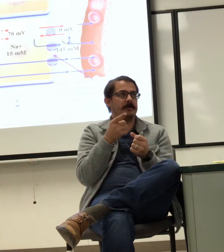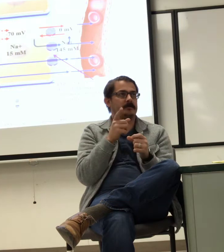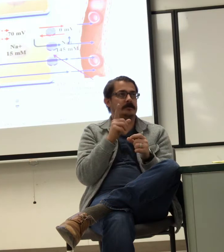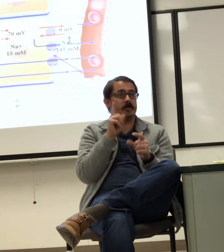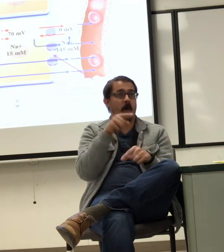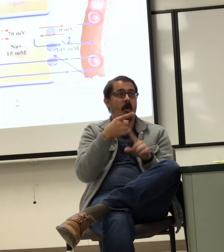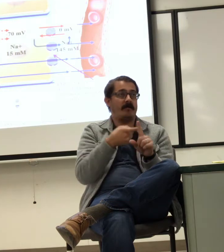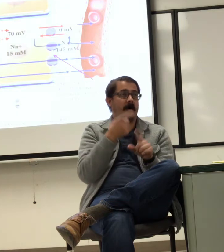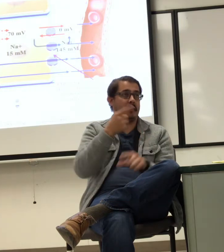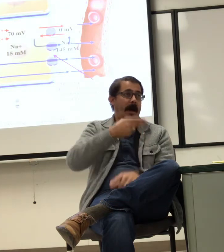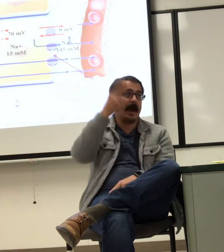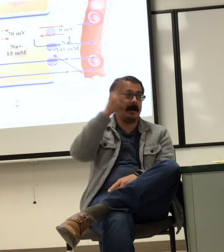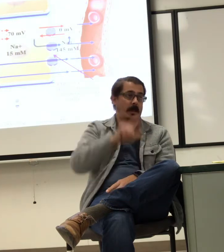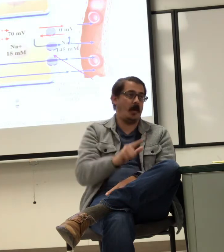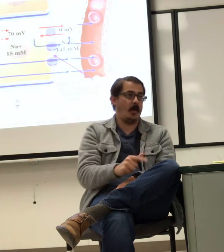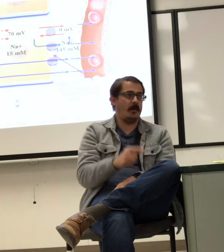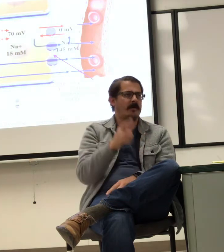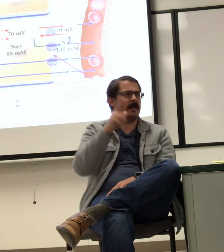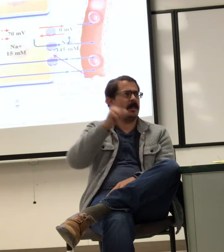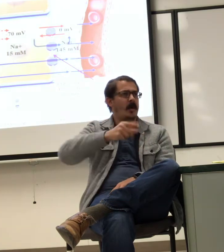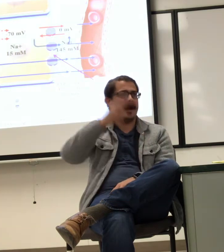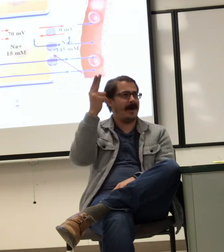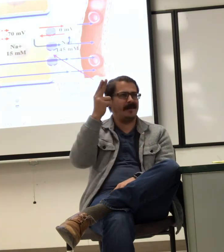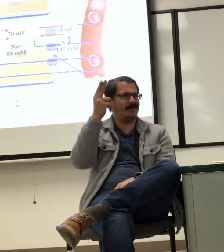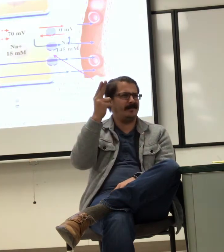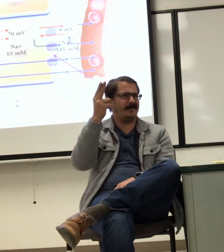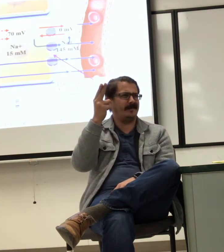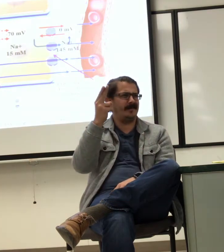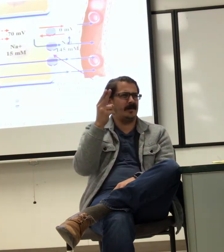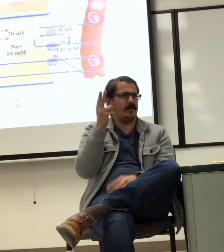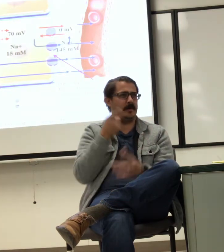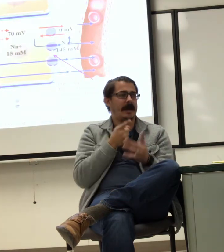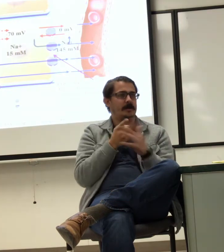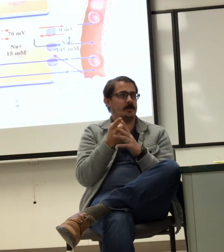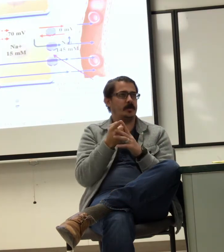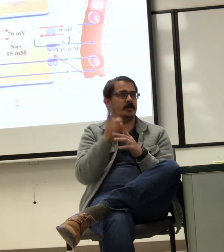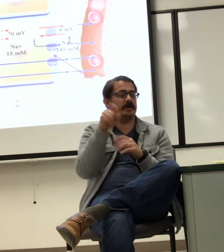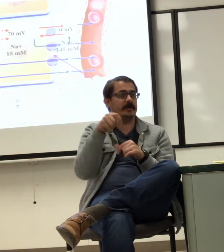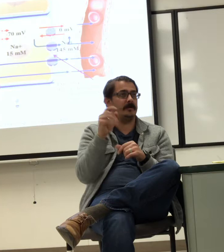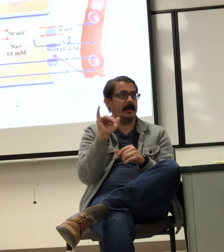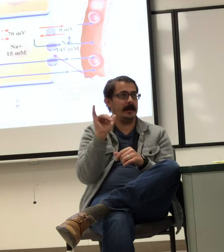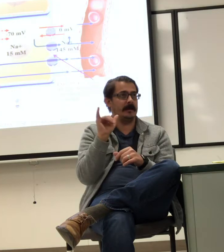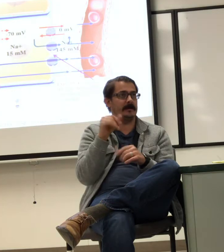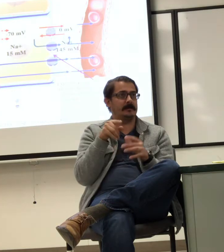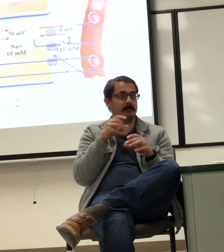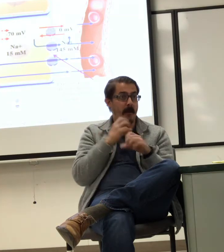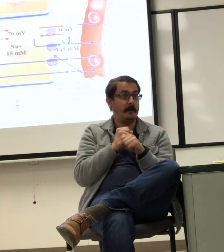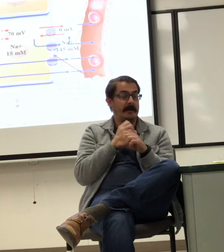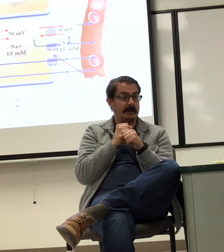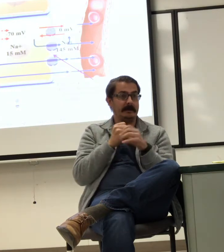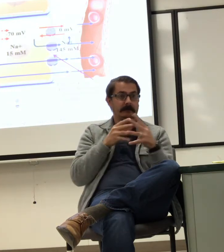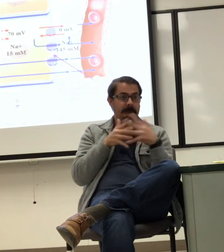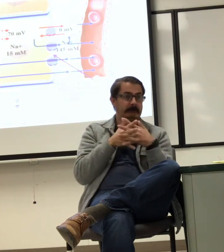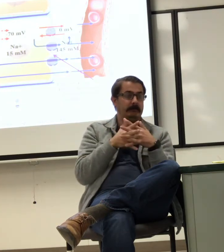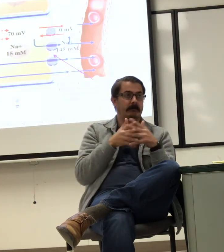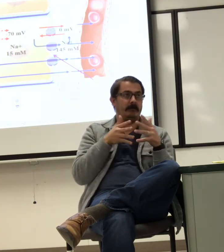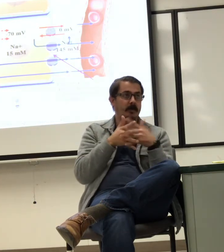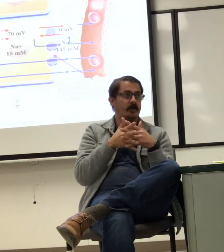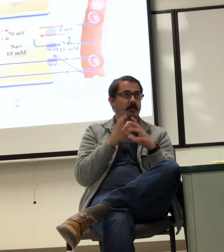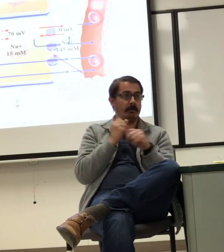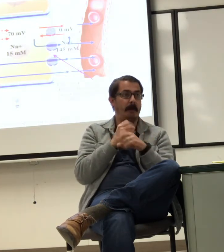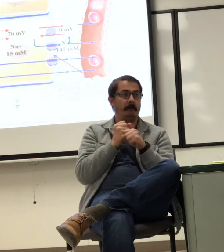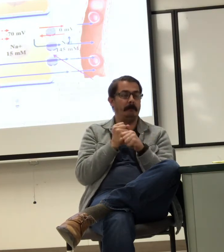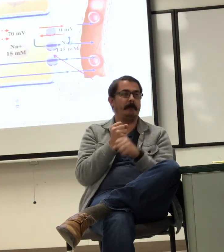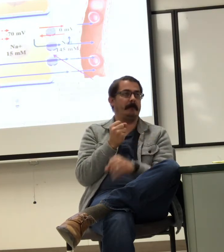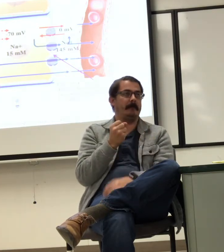What about from low to high? Nuh-uh. If it's going to pass through this membrane, you're going to have to like pump it against the gradient. Okay, and